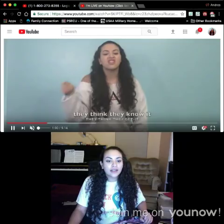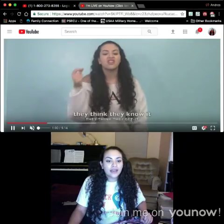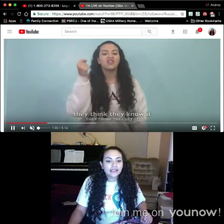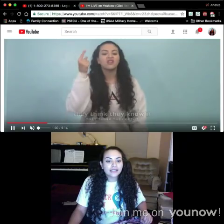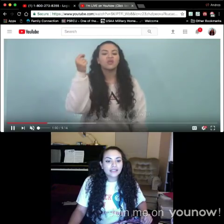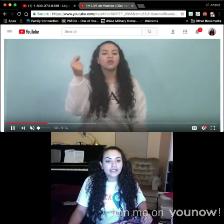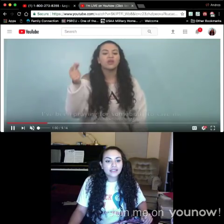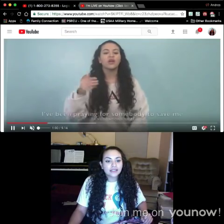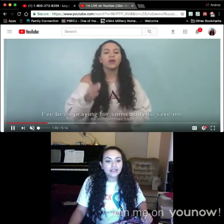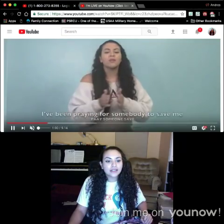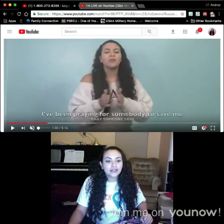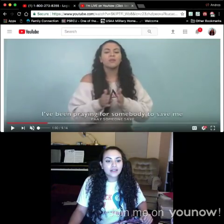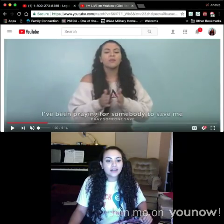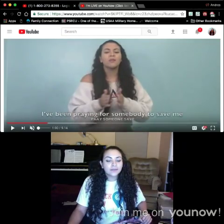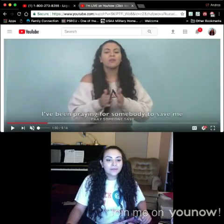Next.